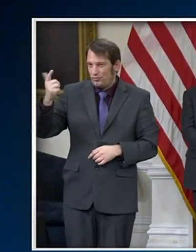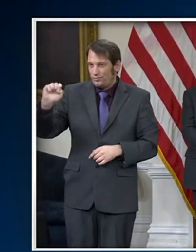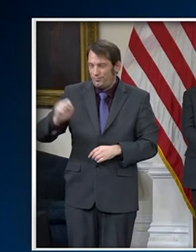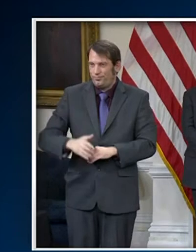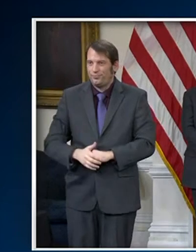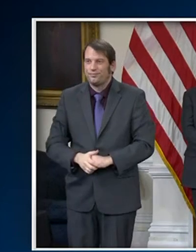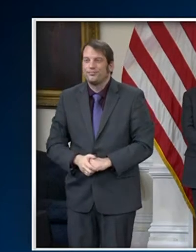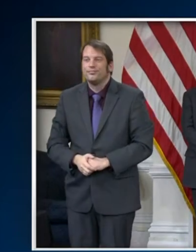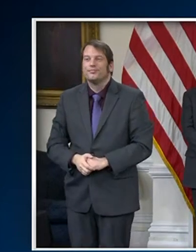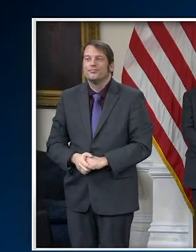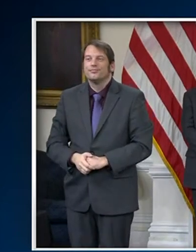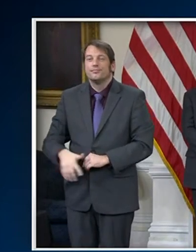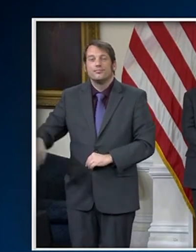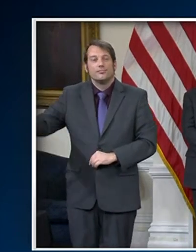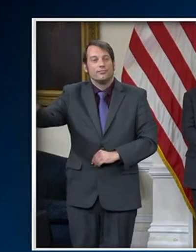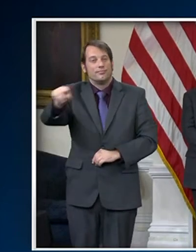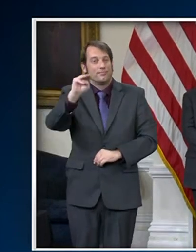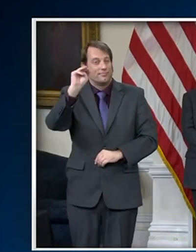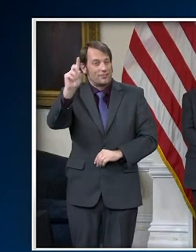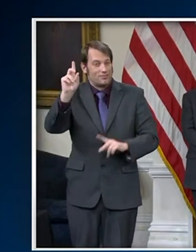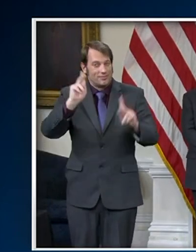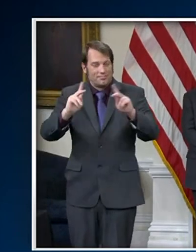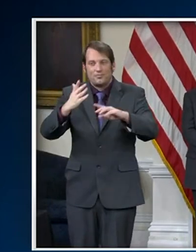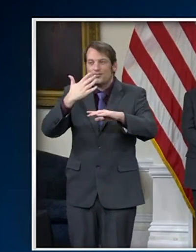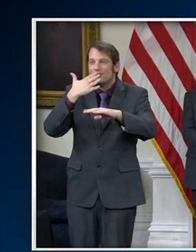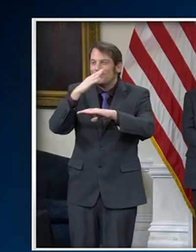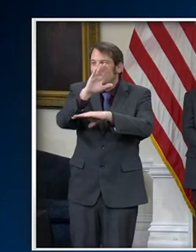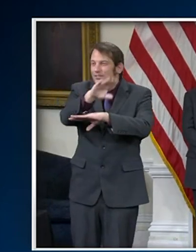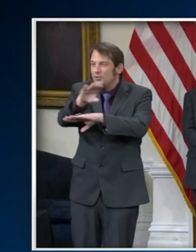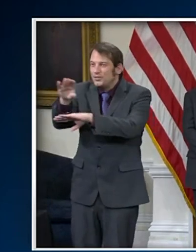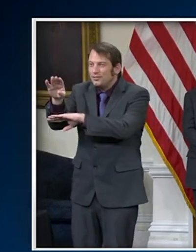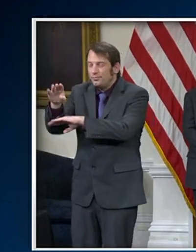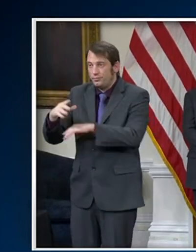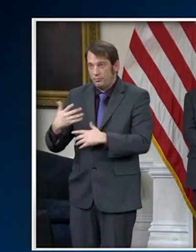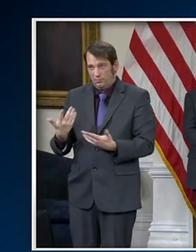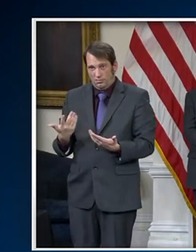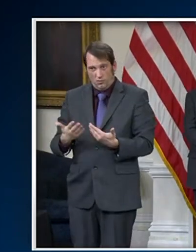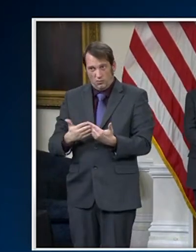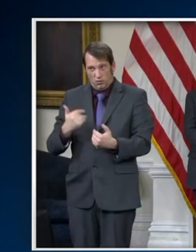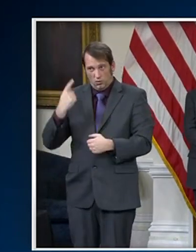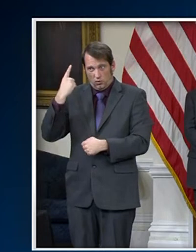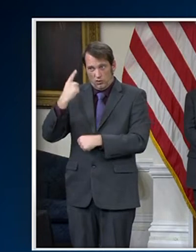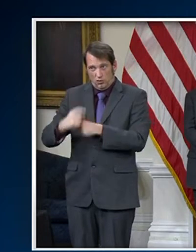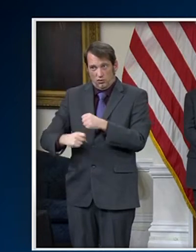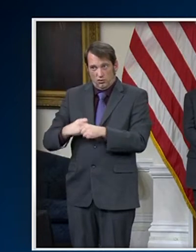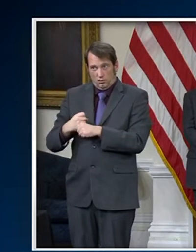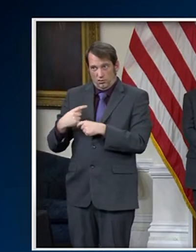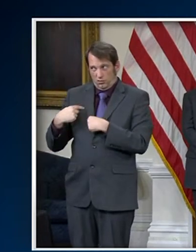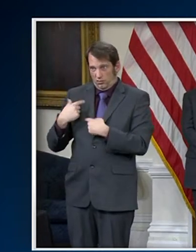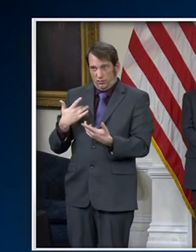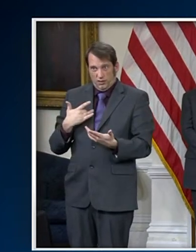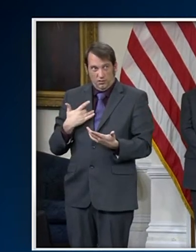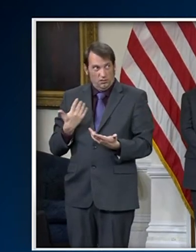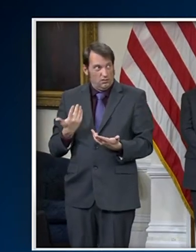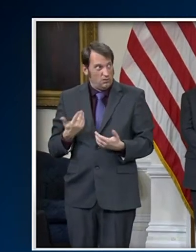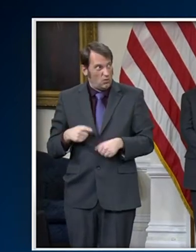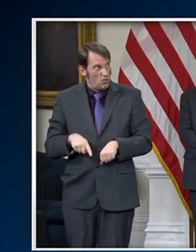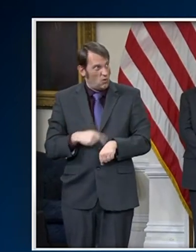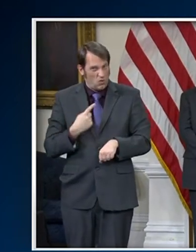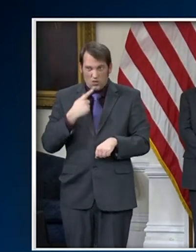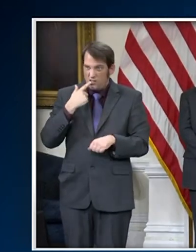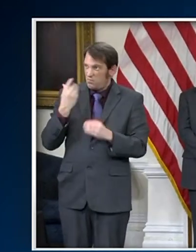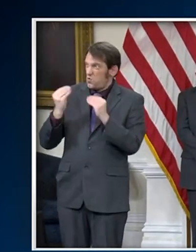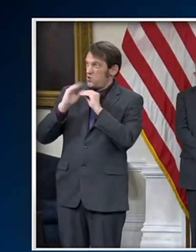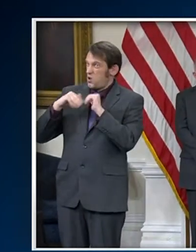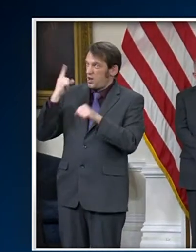afternoon. Just over 1 year ago, although it seems much longer to many of us, our country